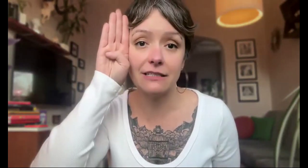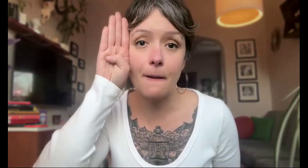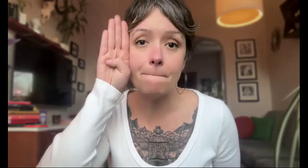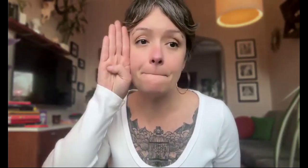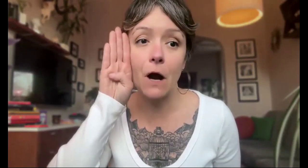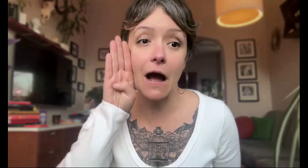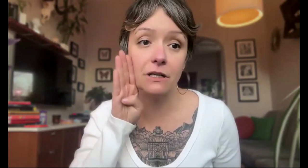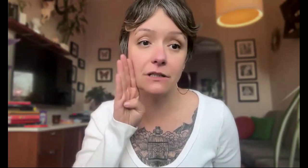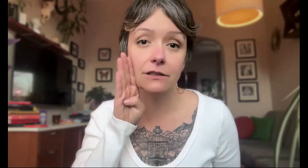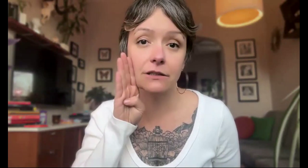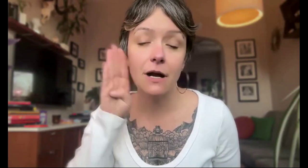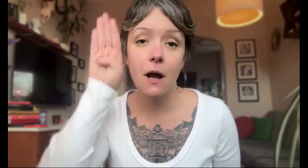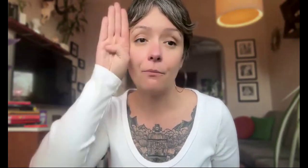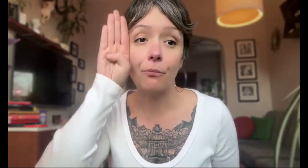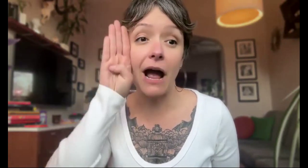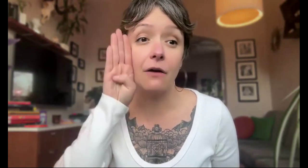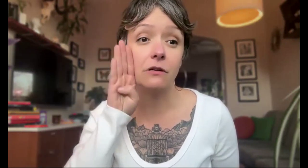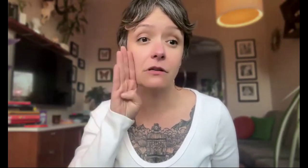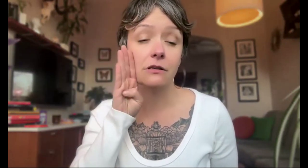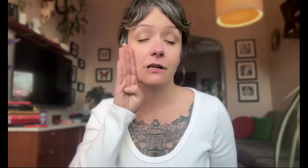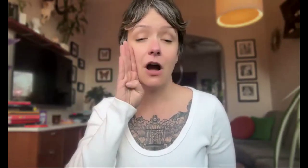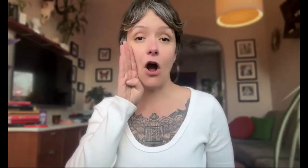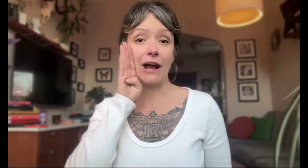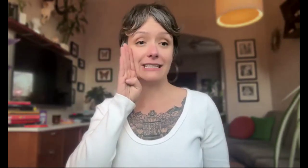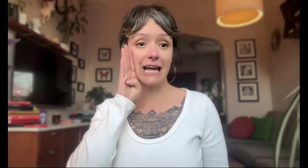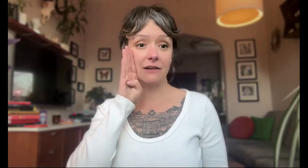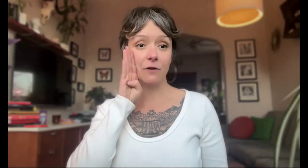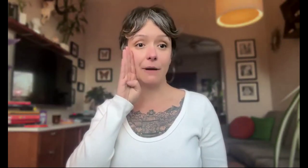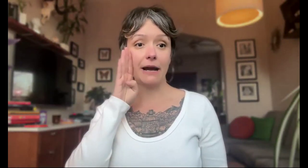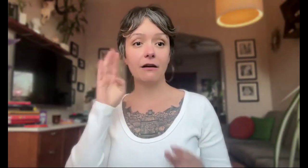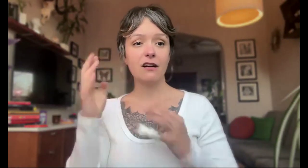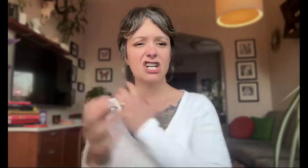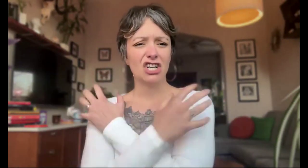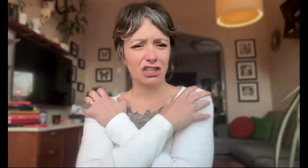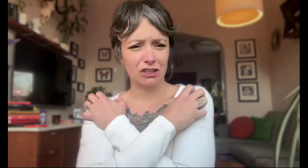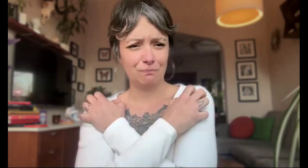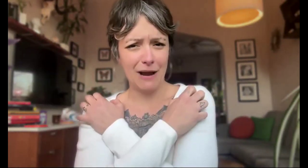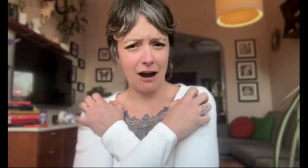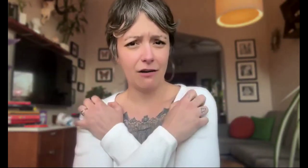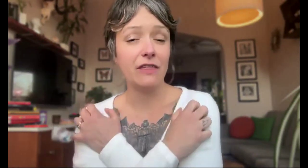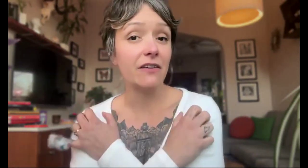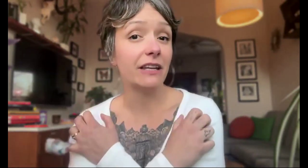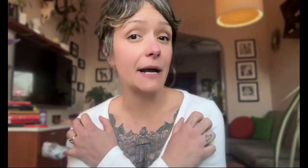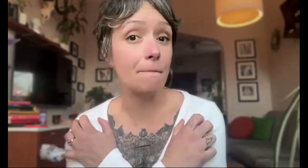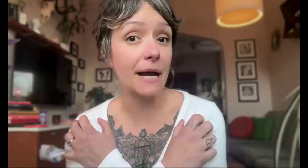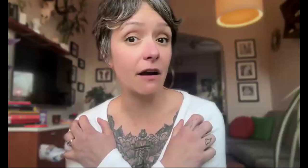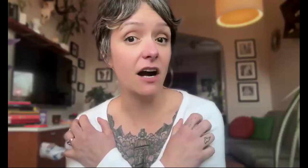face. Brown. Brown. All right, sign for bear. Bear. Think of it like a bear